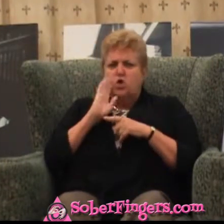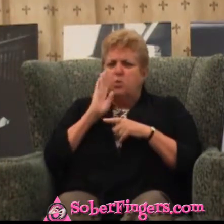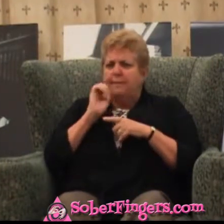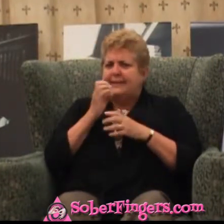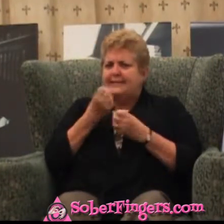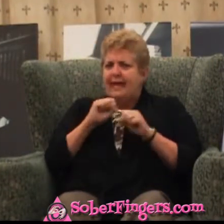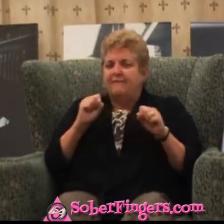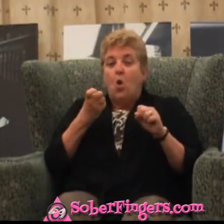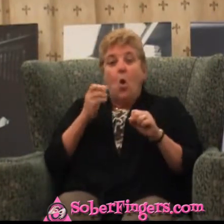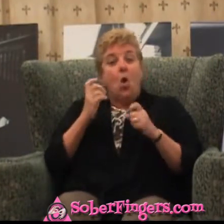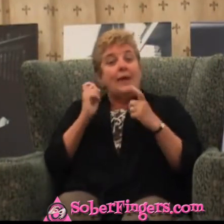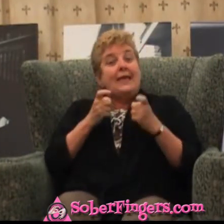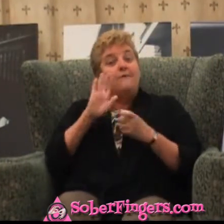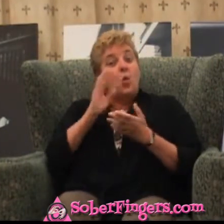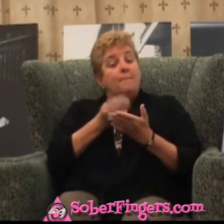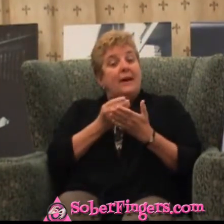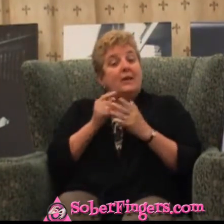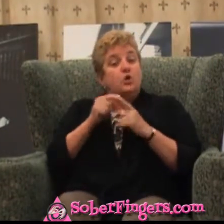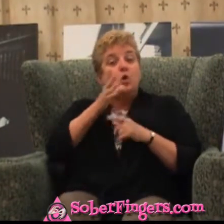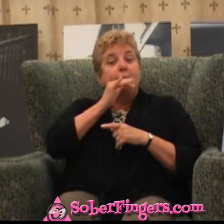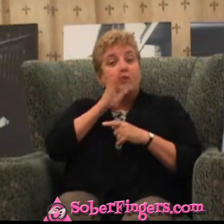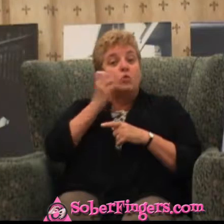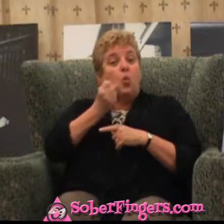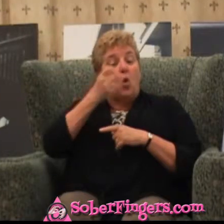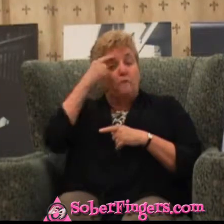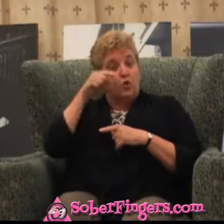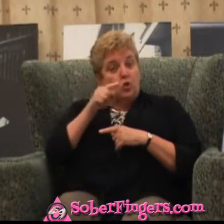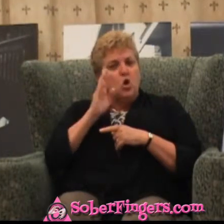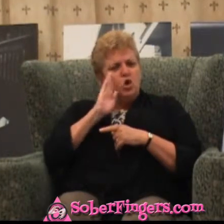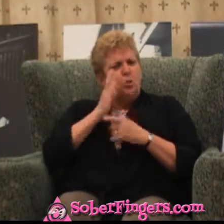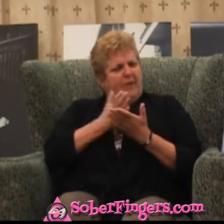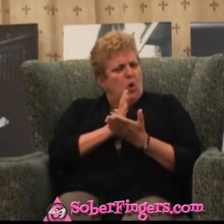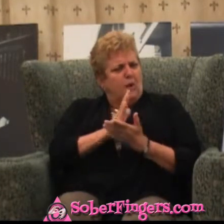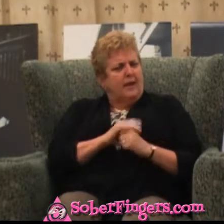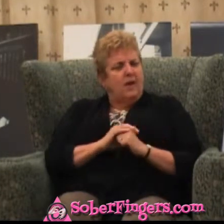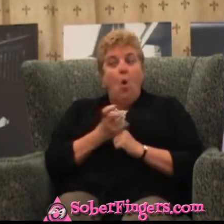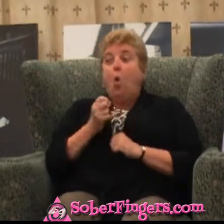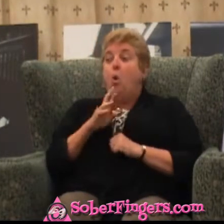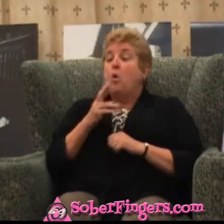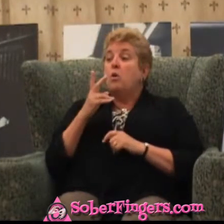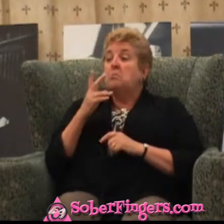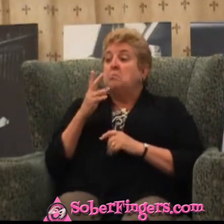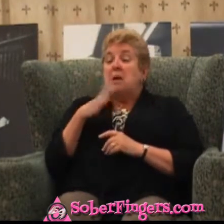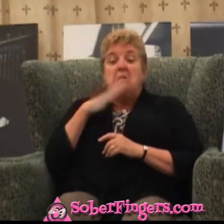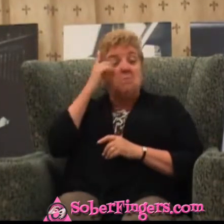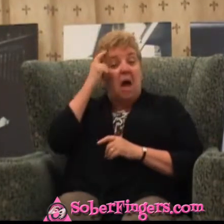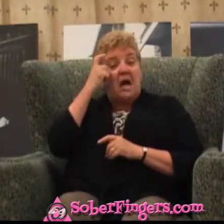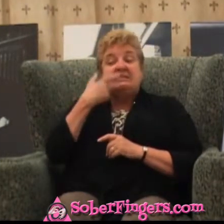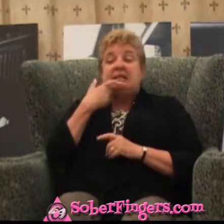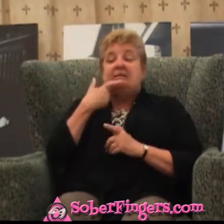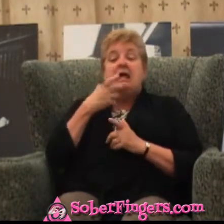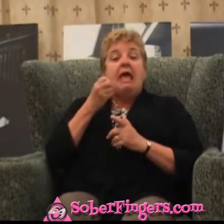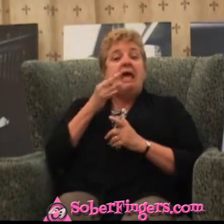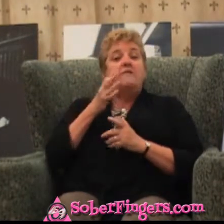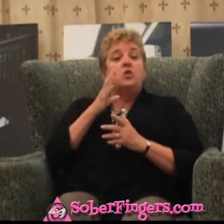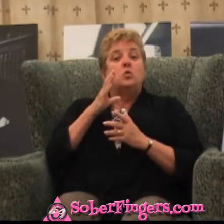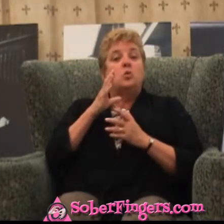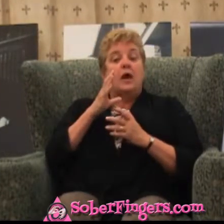your money to your mother to hold for you, you'll be all right. Or it simply tells me if you just put your drinking money in your